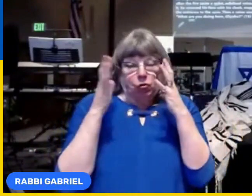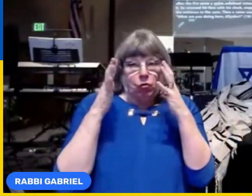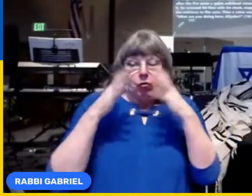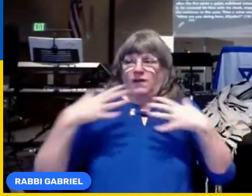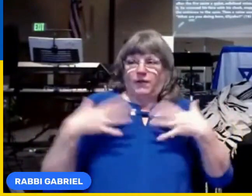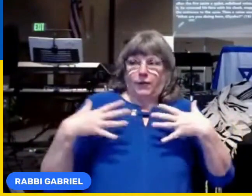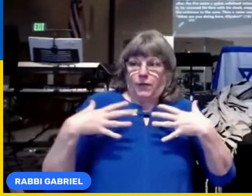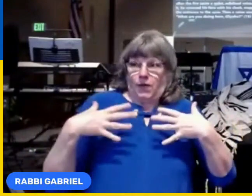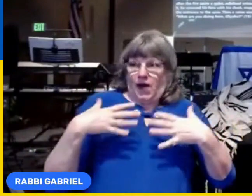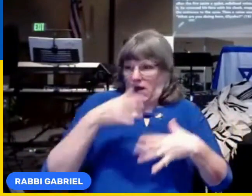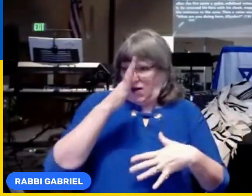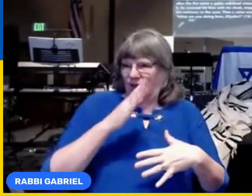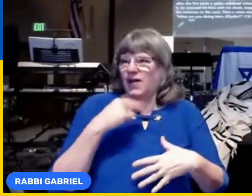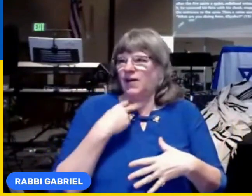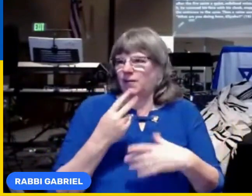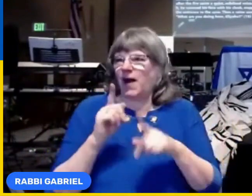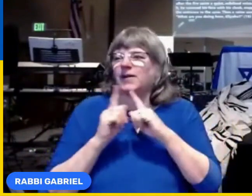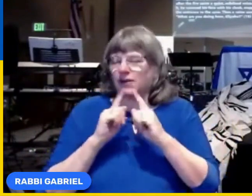So